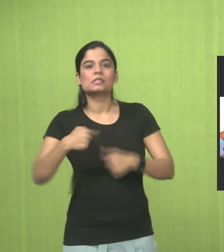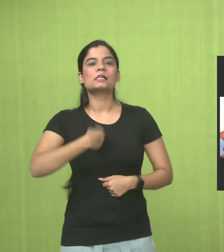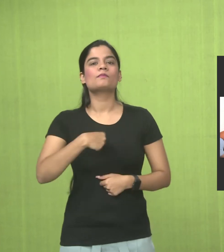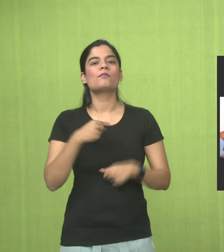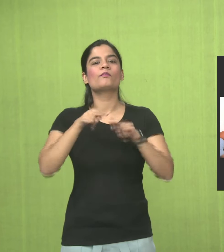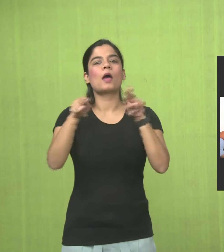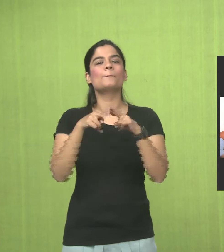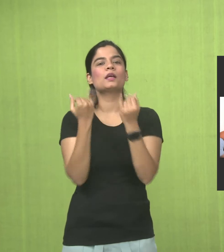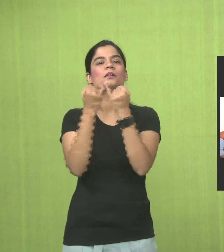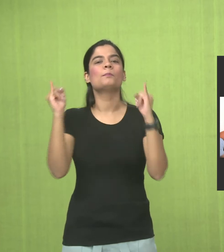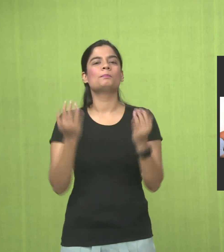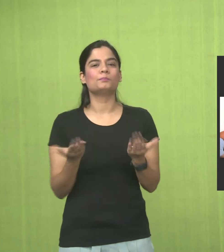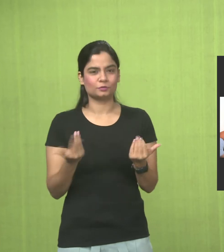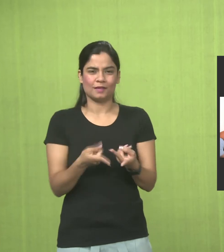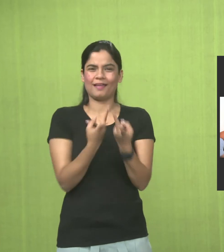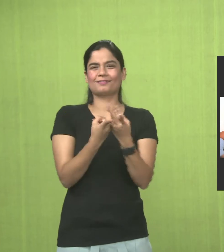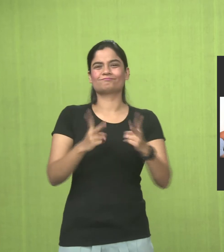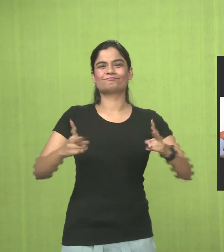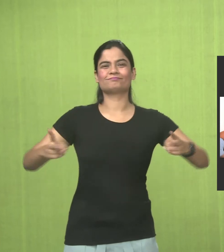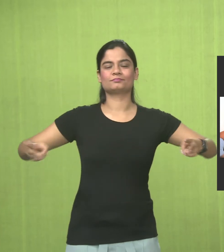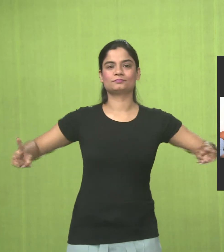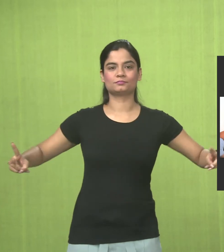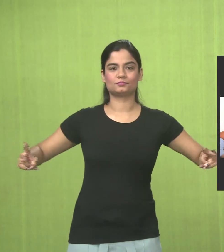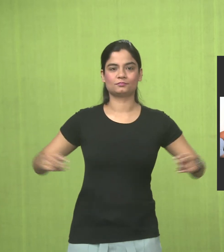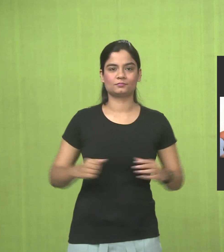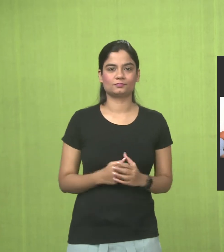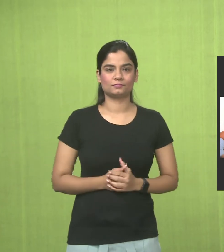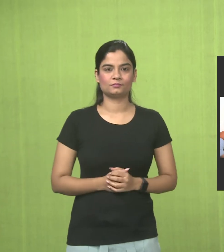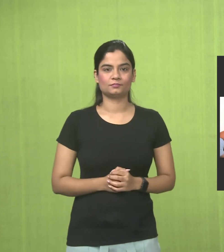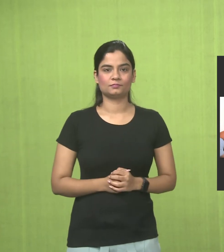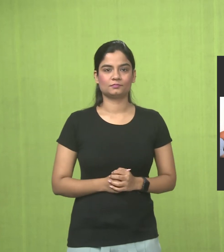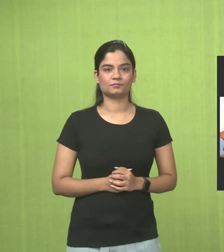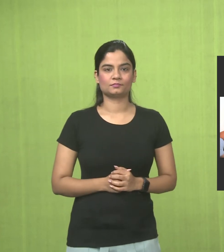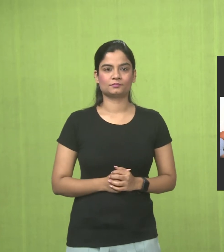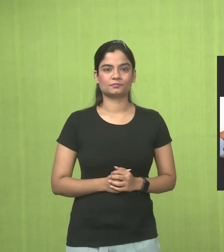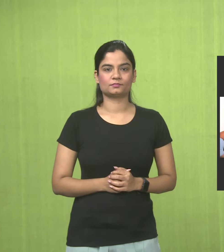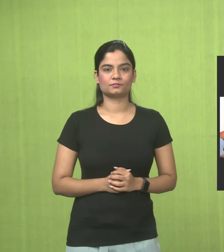understanding the challenges that we are facing and resolve those challenges ourselves.